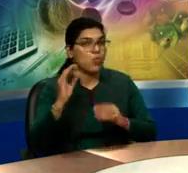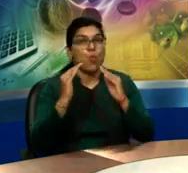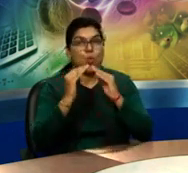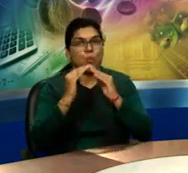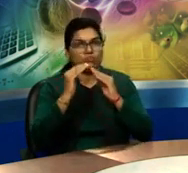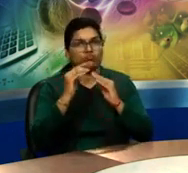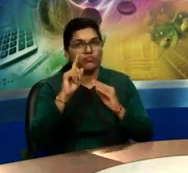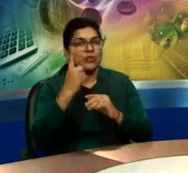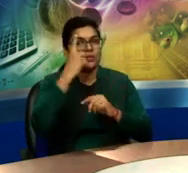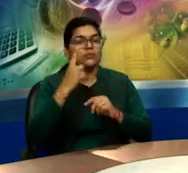our